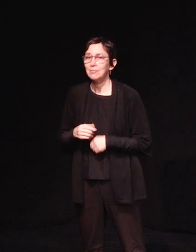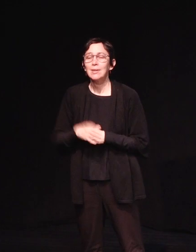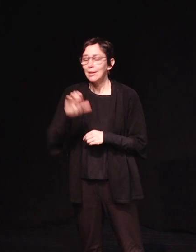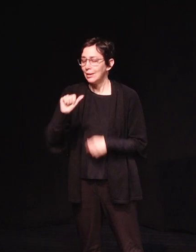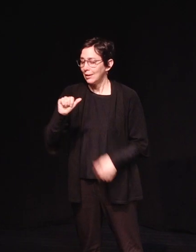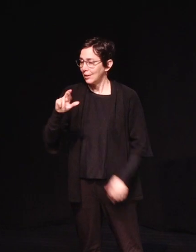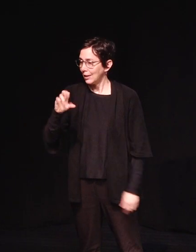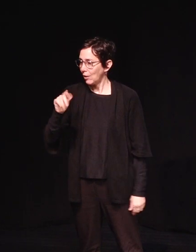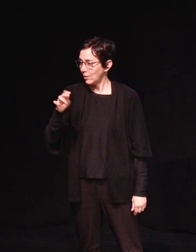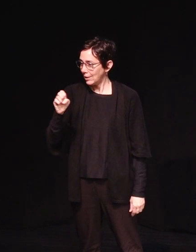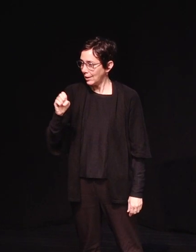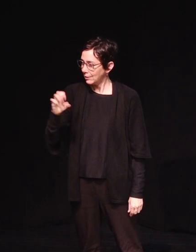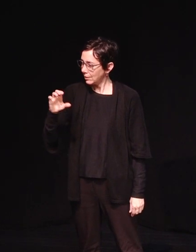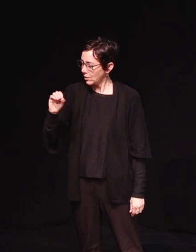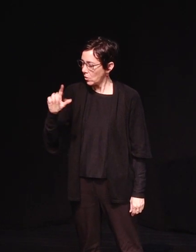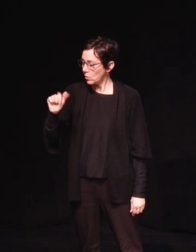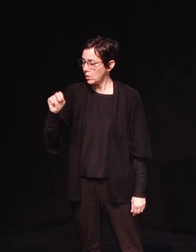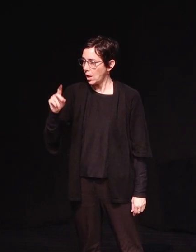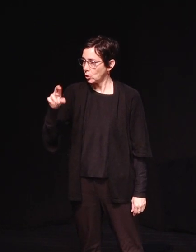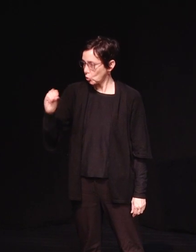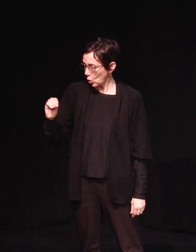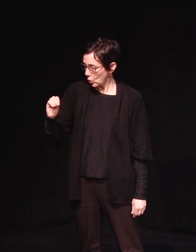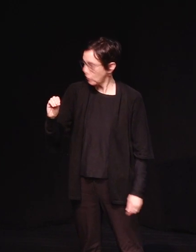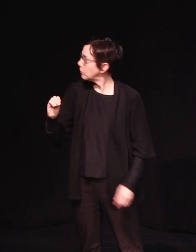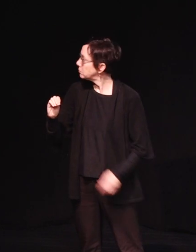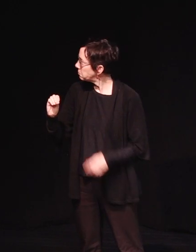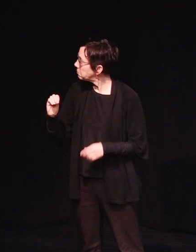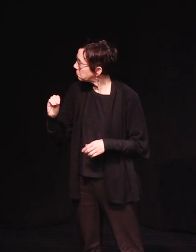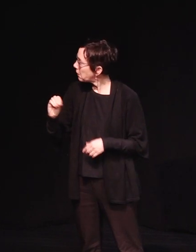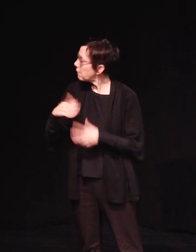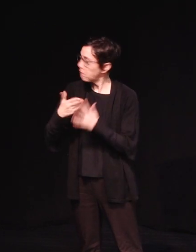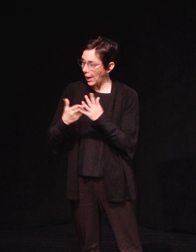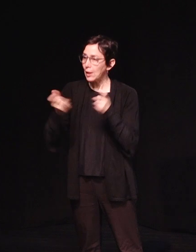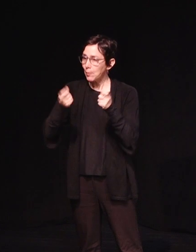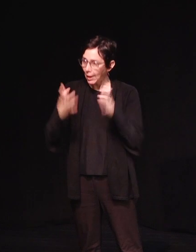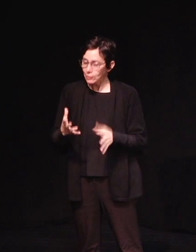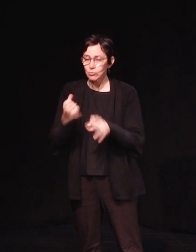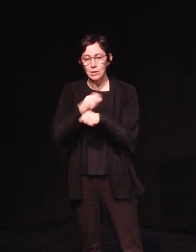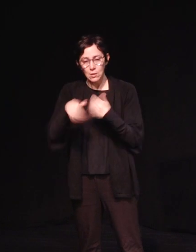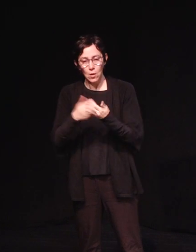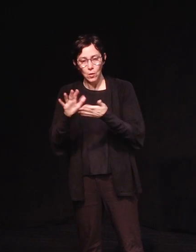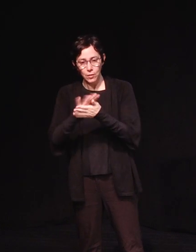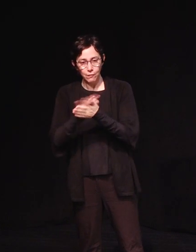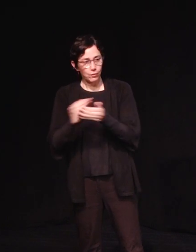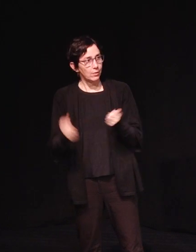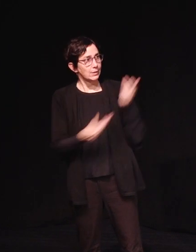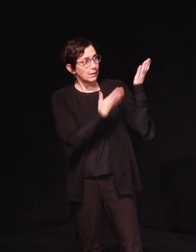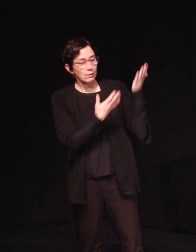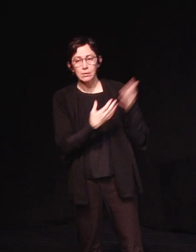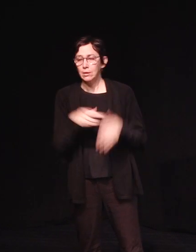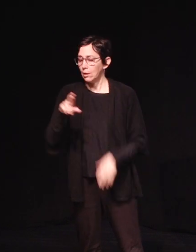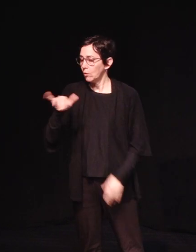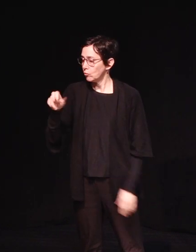Caroline Calandro, our File Manager, who has worked tirelessly to get all these films up here in multiple formats.